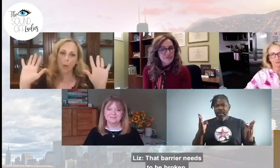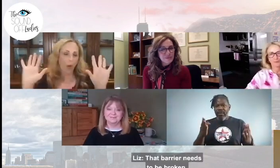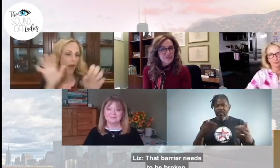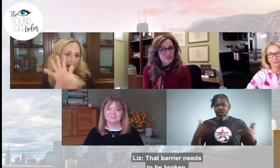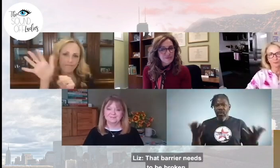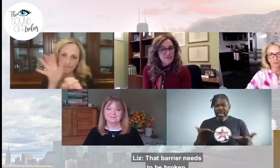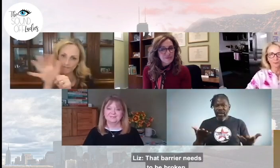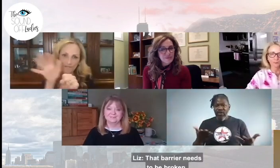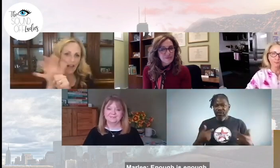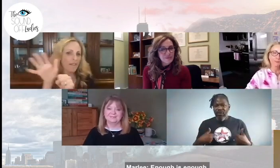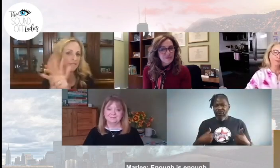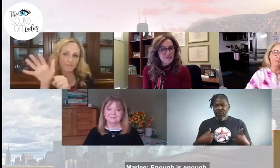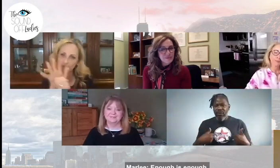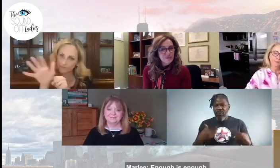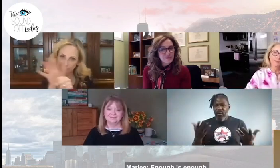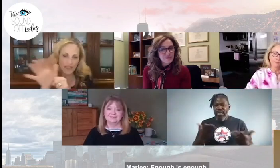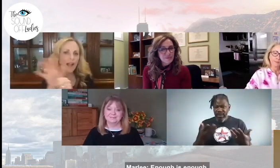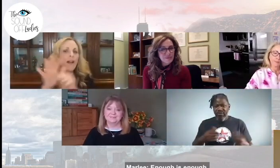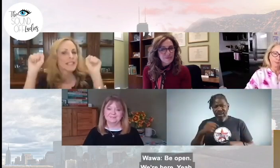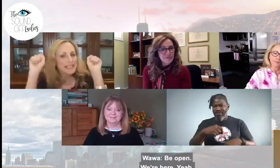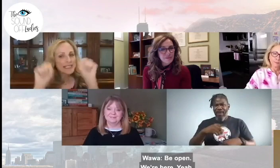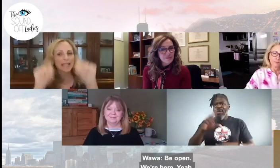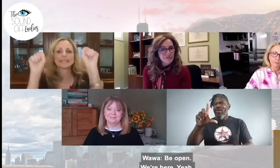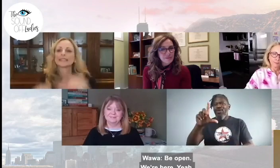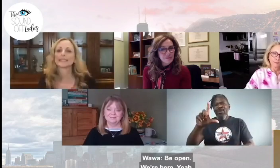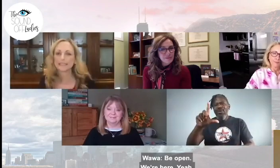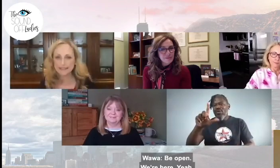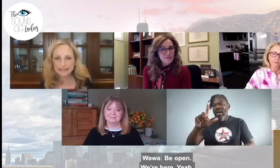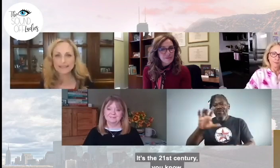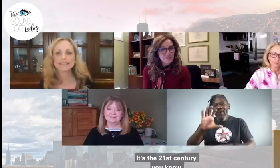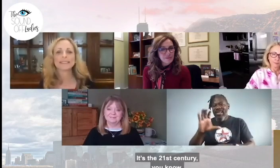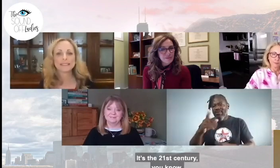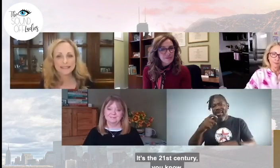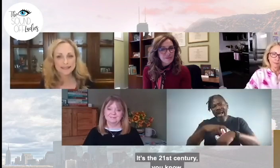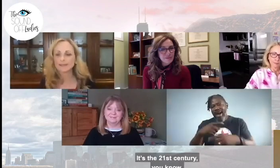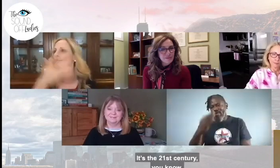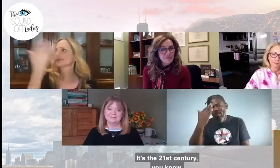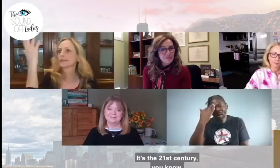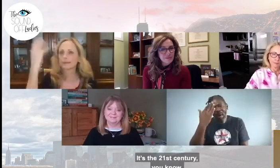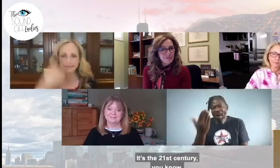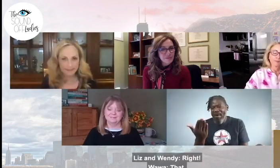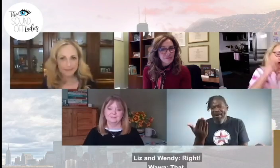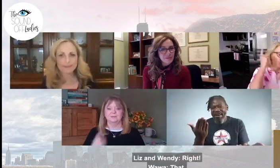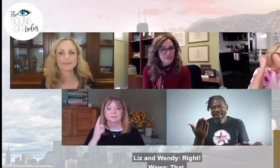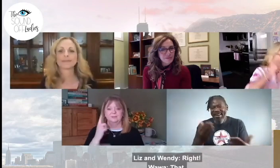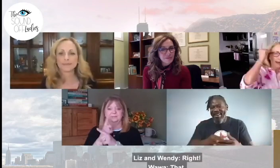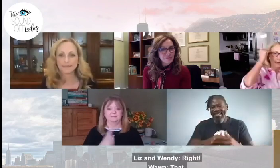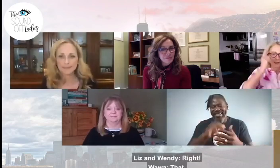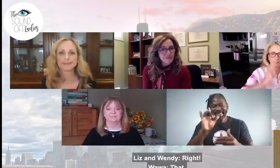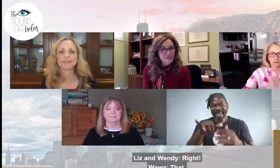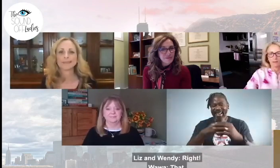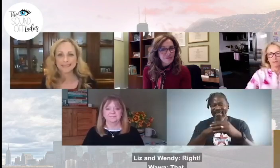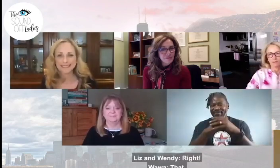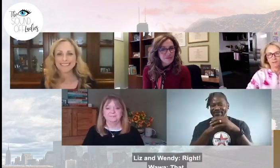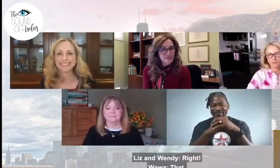And I say that needs to stop. Yep, it's enough. We've had enough. It's the 21st century, you